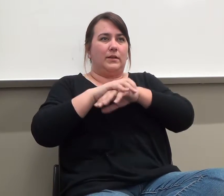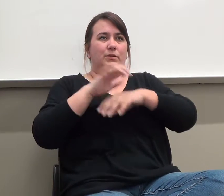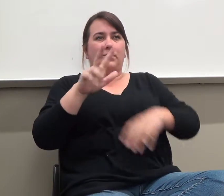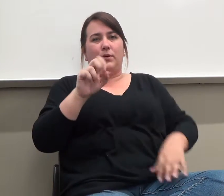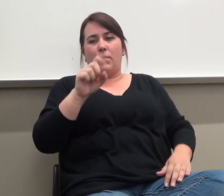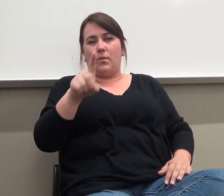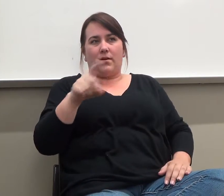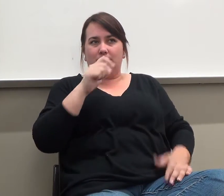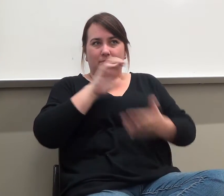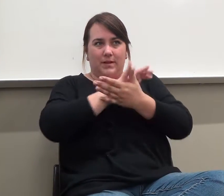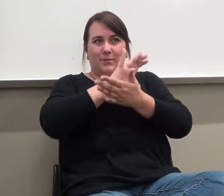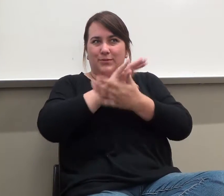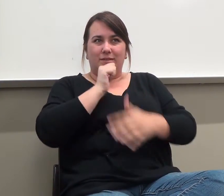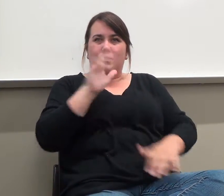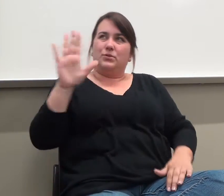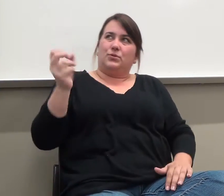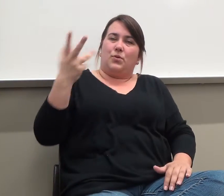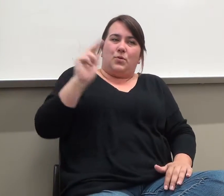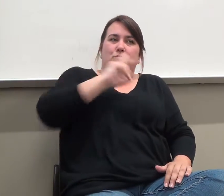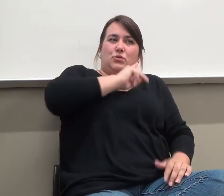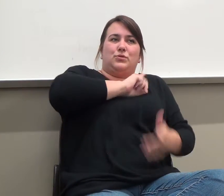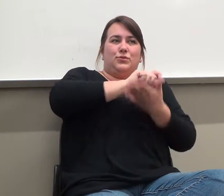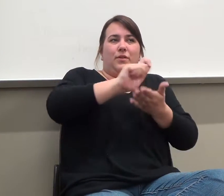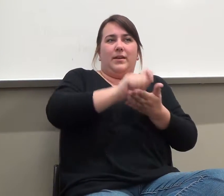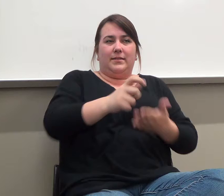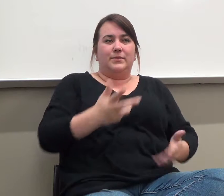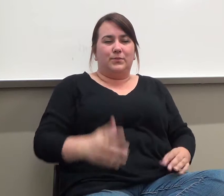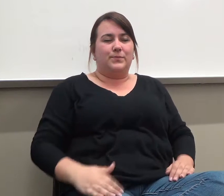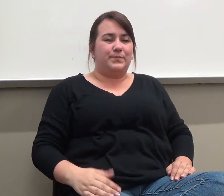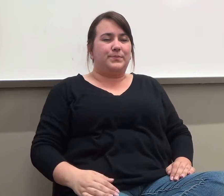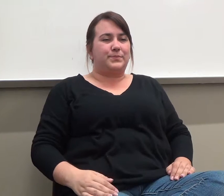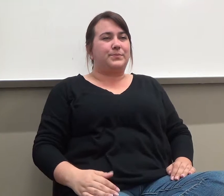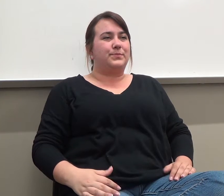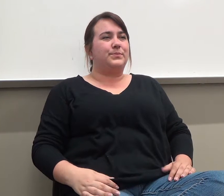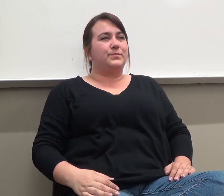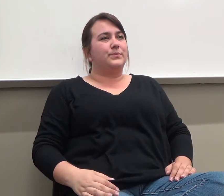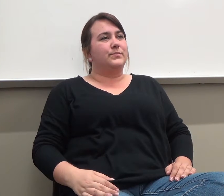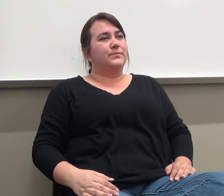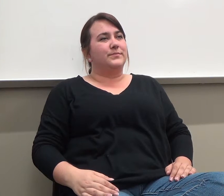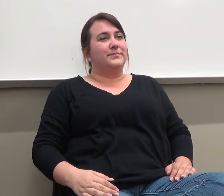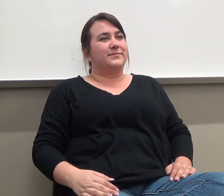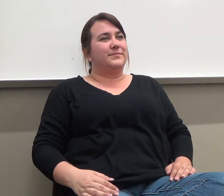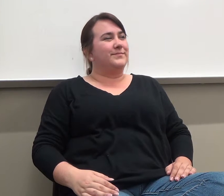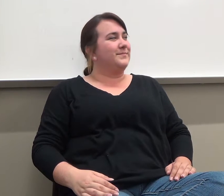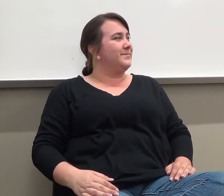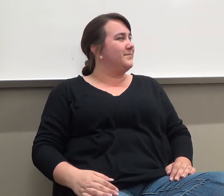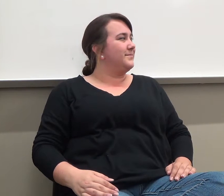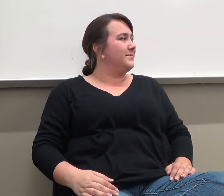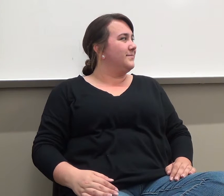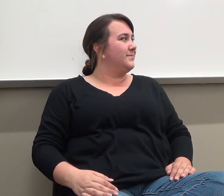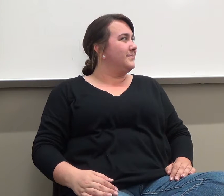into that's her own personal writing. Okay, so I am still